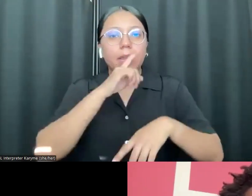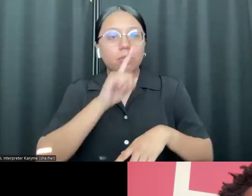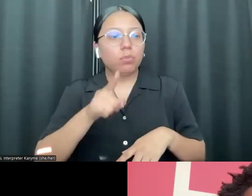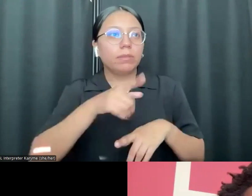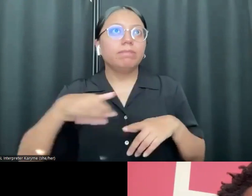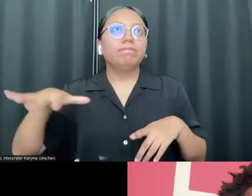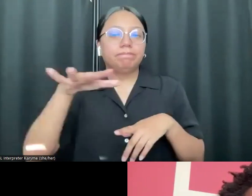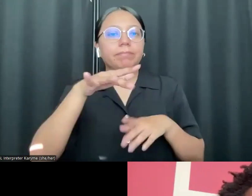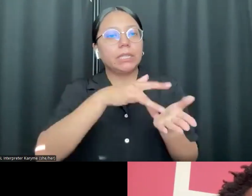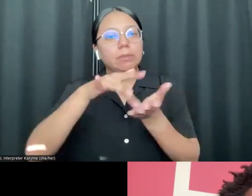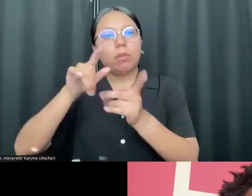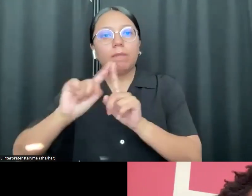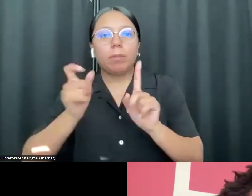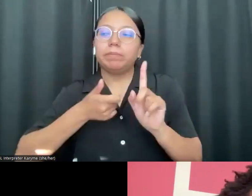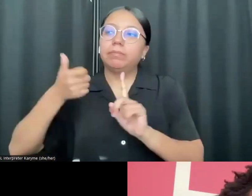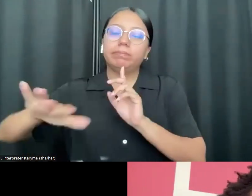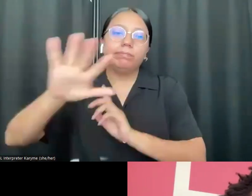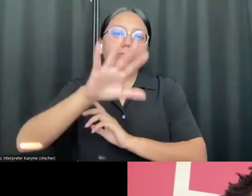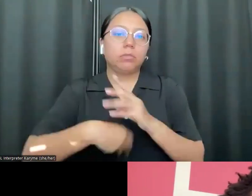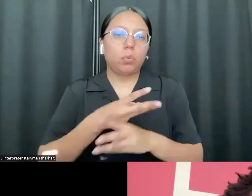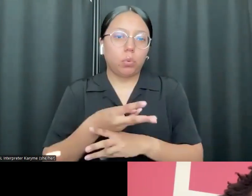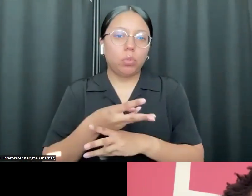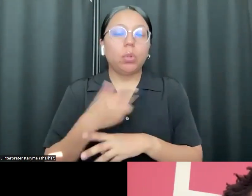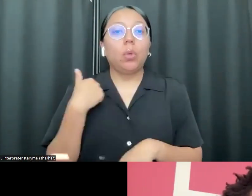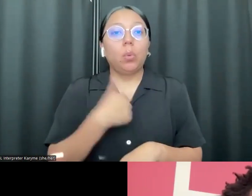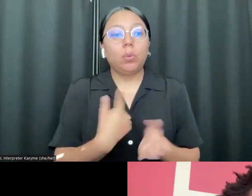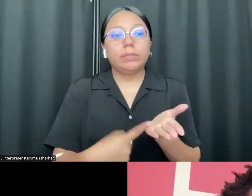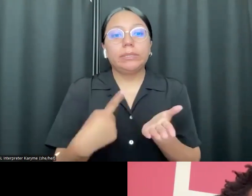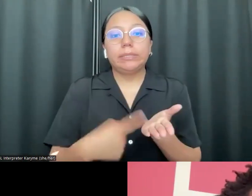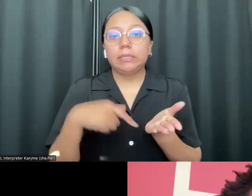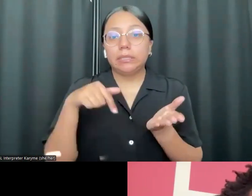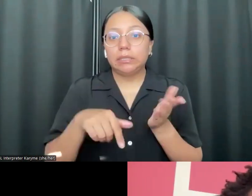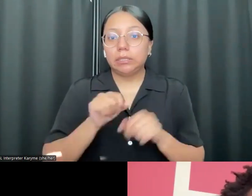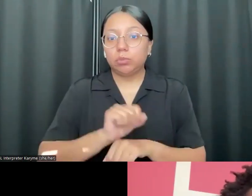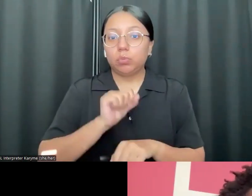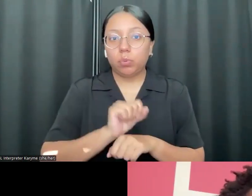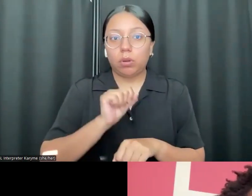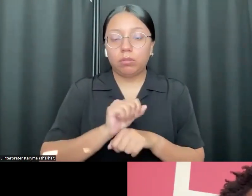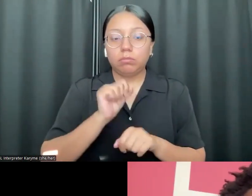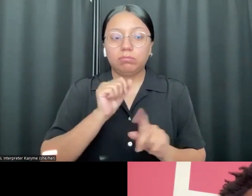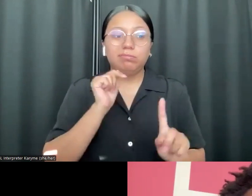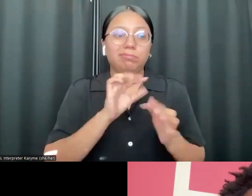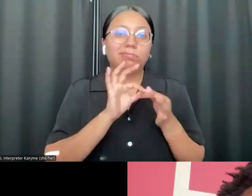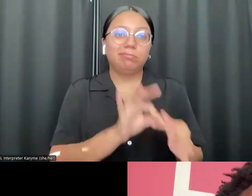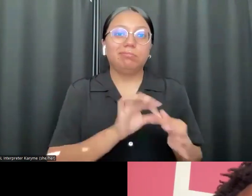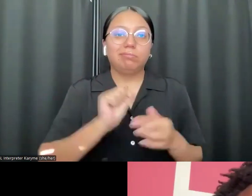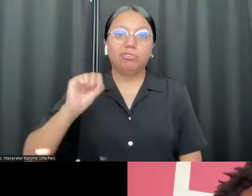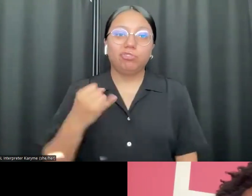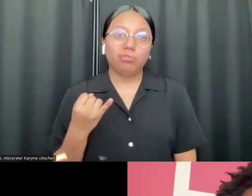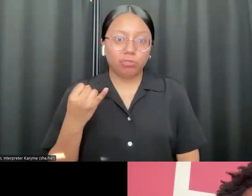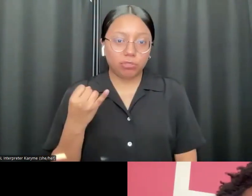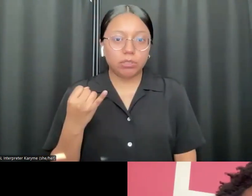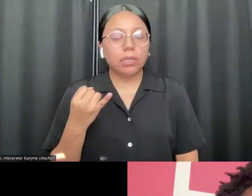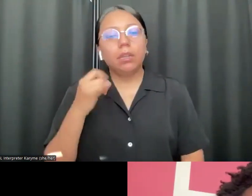So when discussing our work and its social justice implications, we cannot forget the too often invisibilized logics